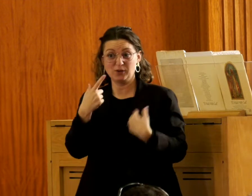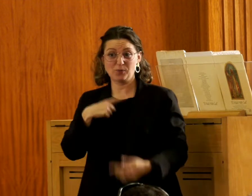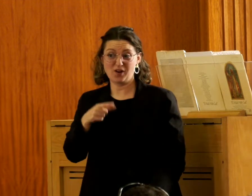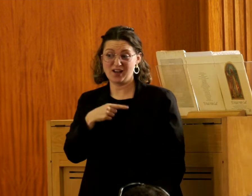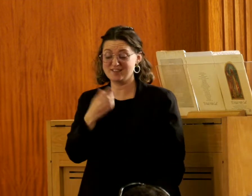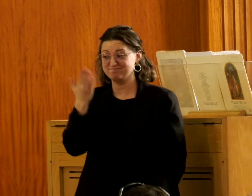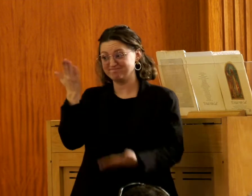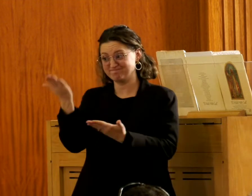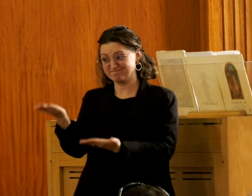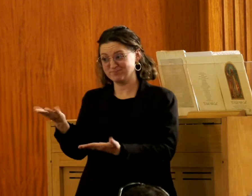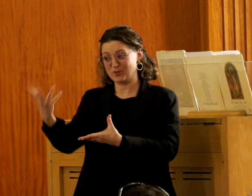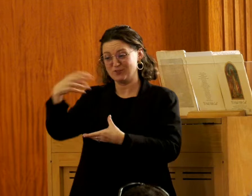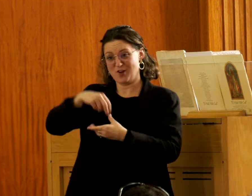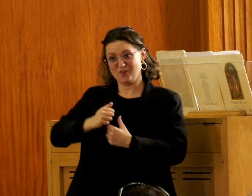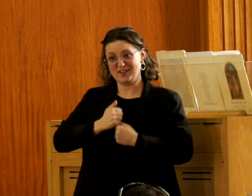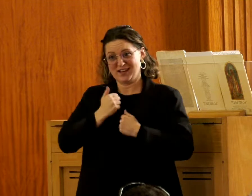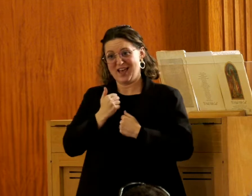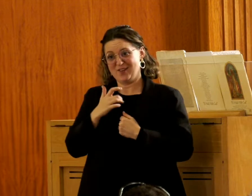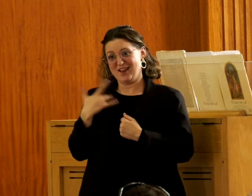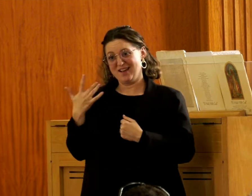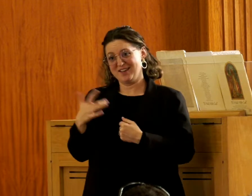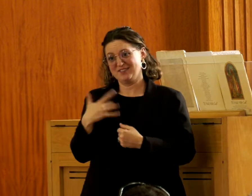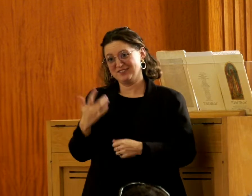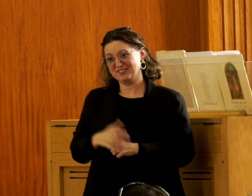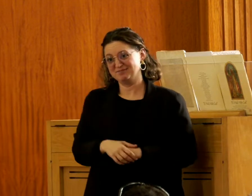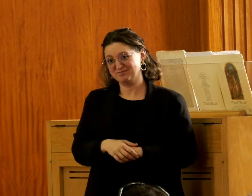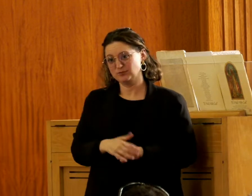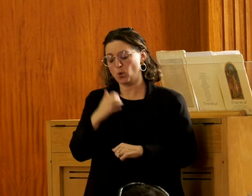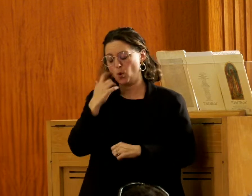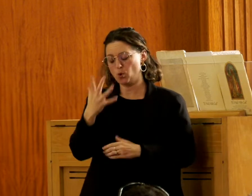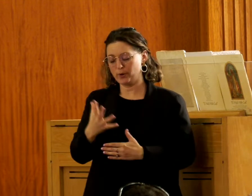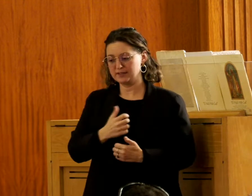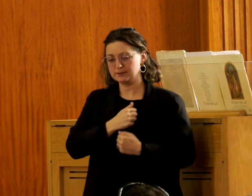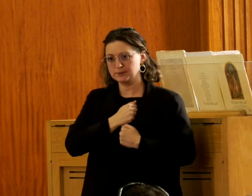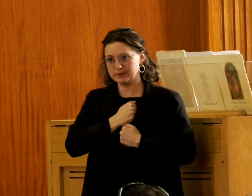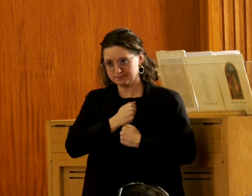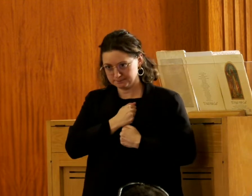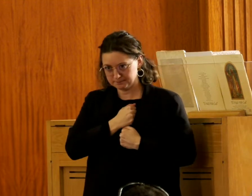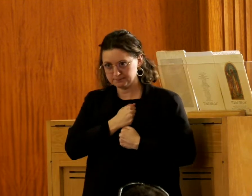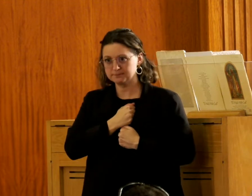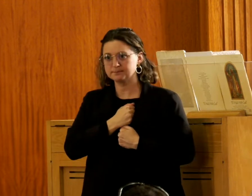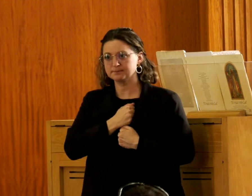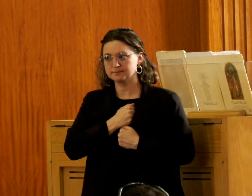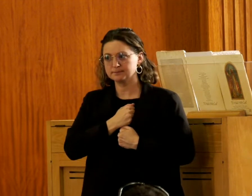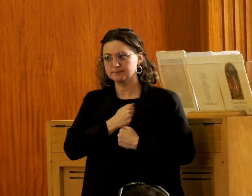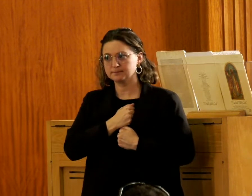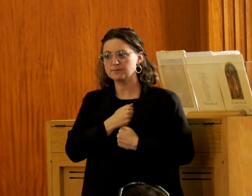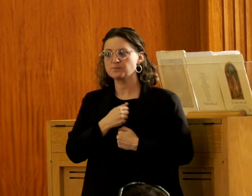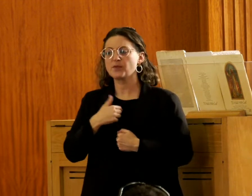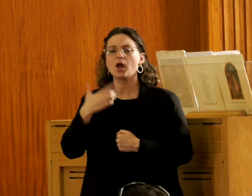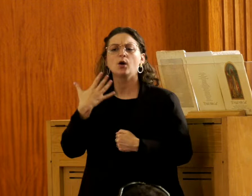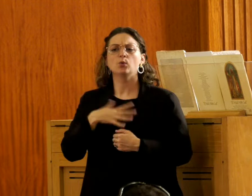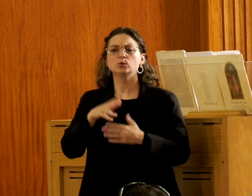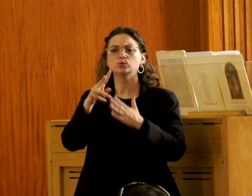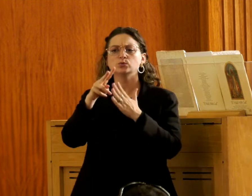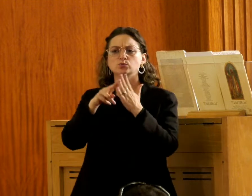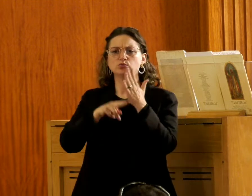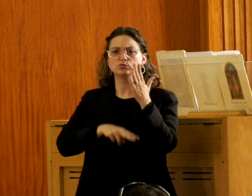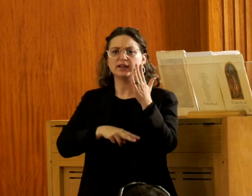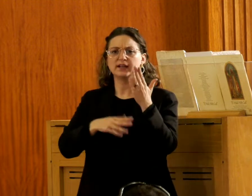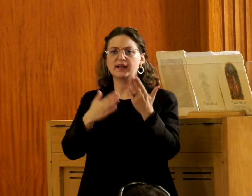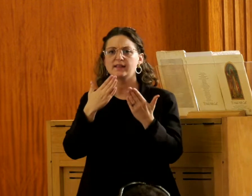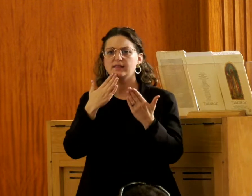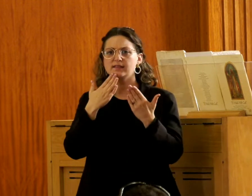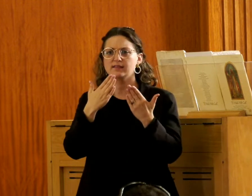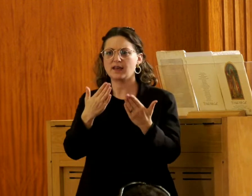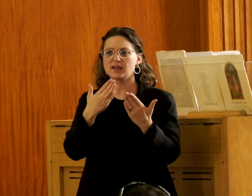her in our lives. She will always be in our hearts. And in closing, I would like to read this thank